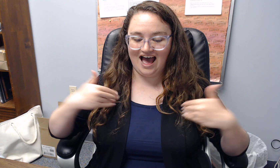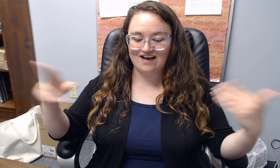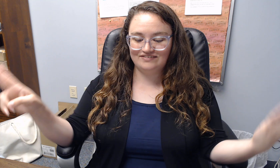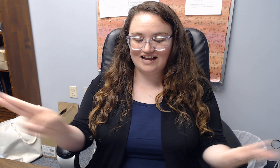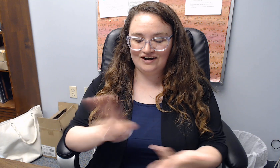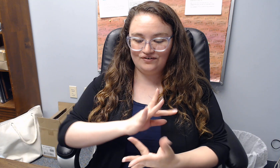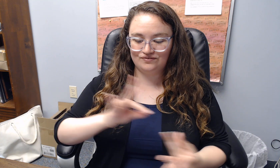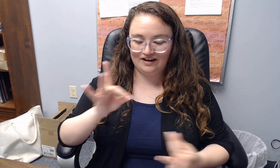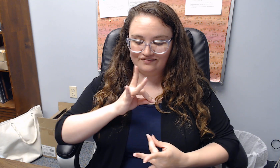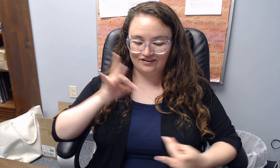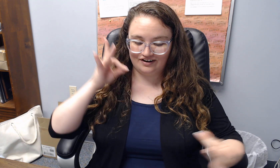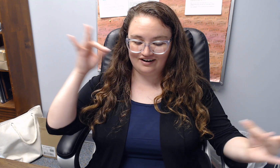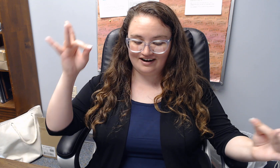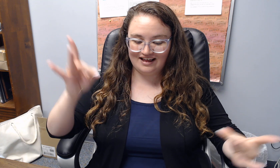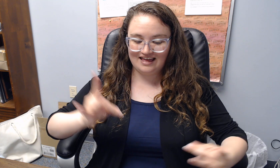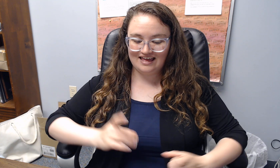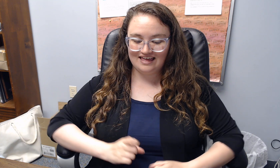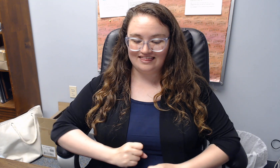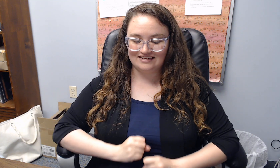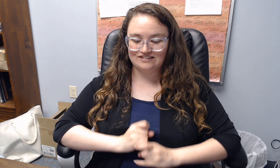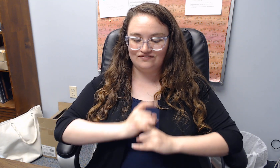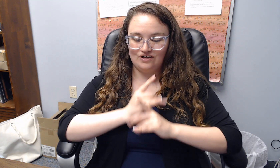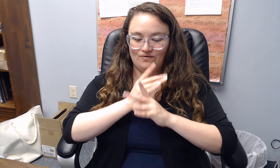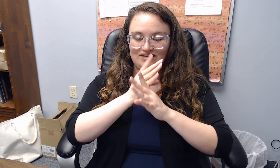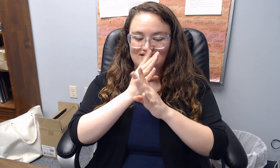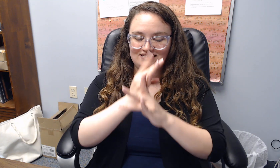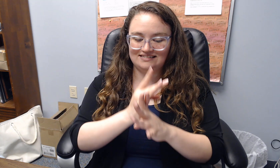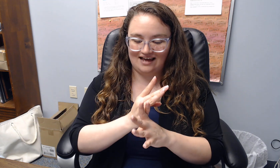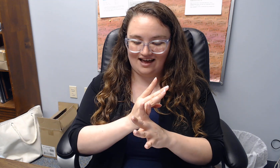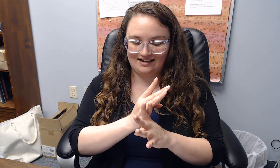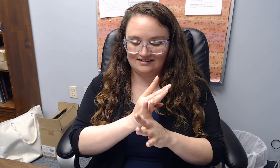I've got a river that's flowing inside.